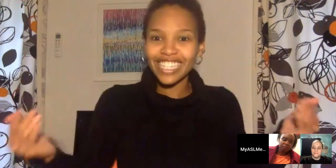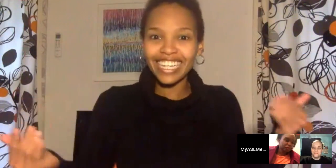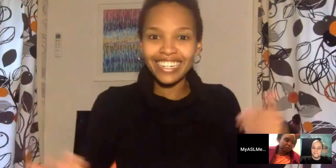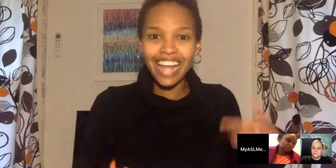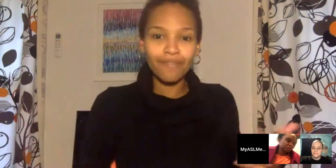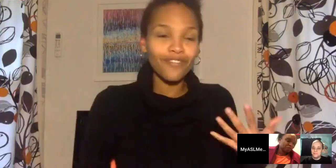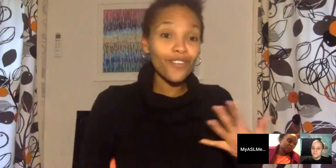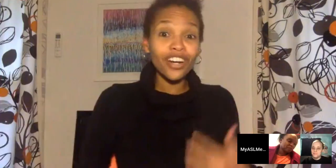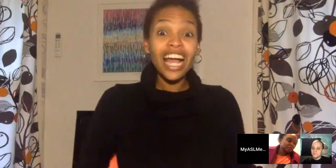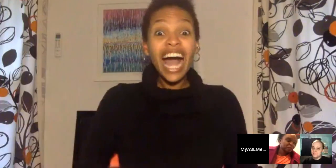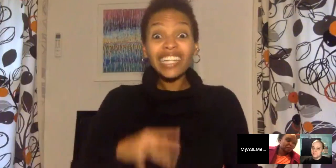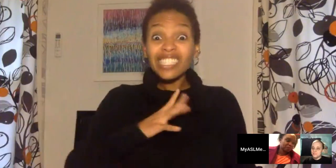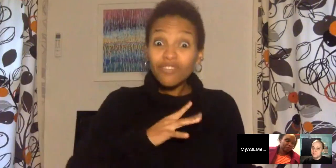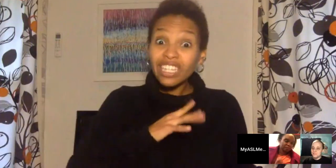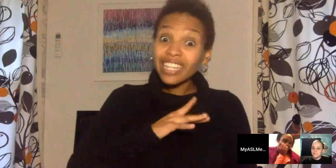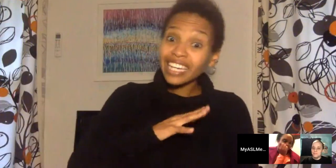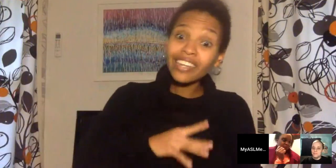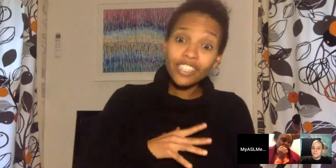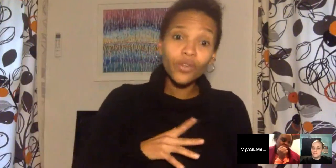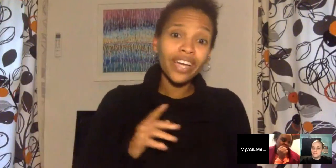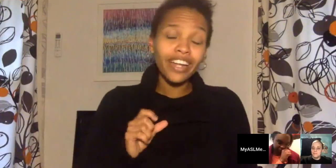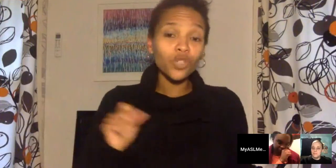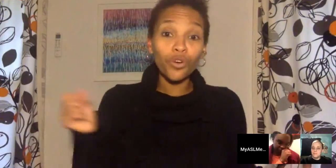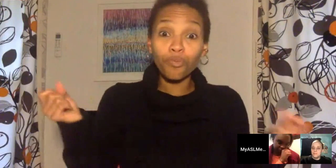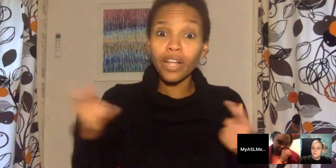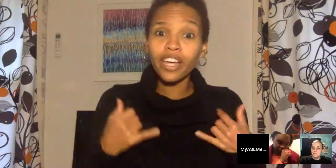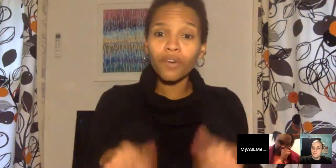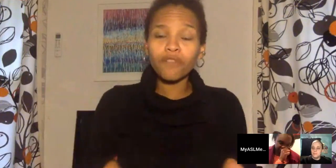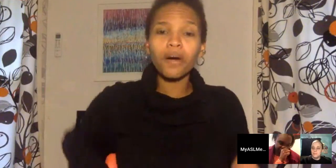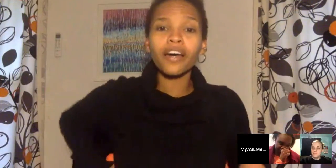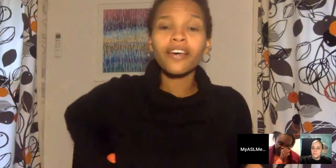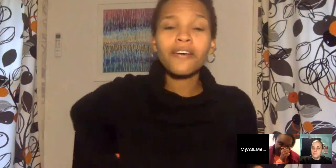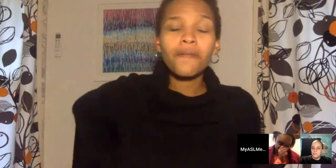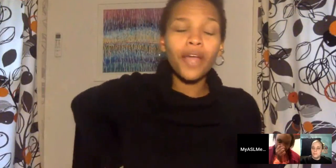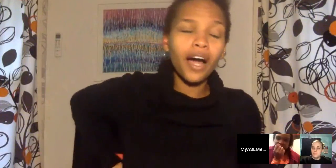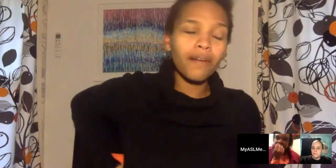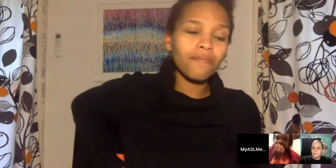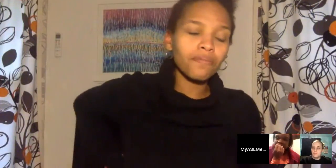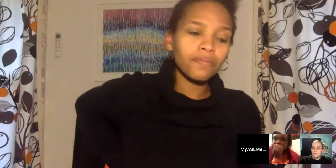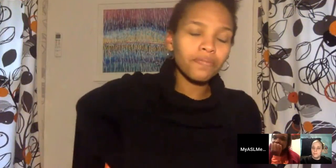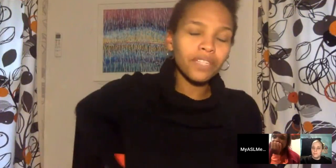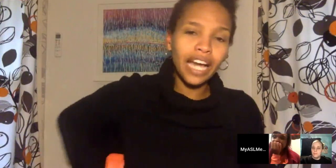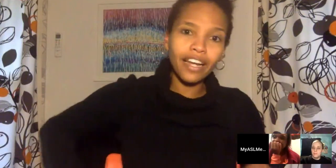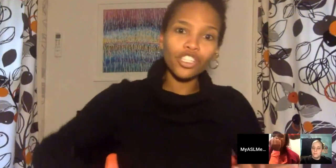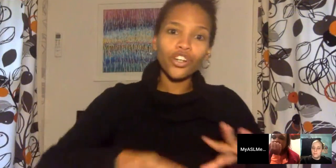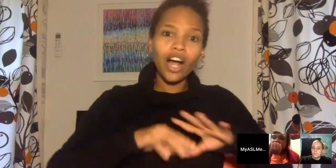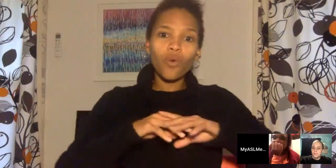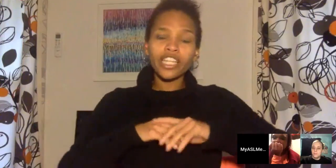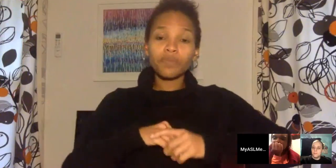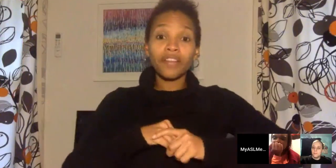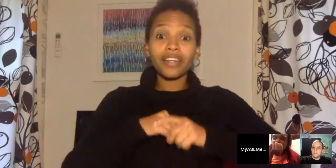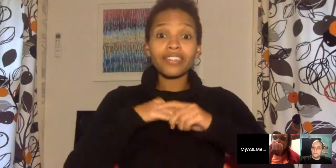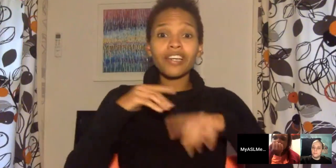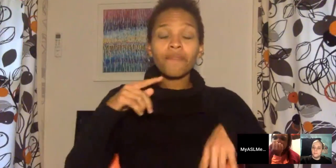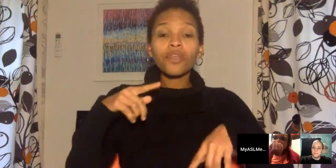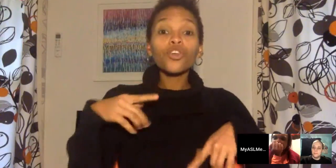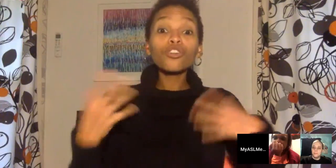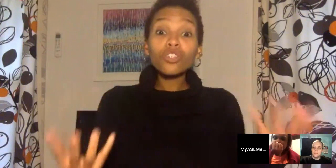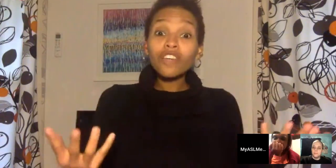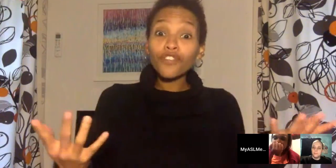seen that before. I did really like it, and so again, it's worth playing with, but yeah, not sure how widespread that is. Usually for